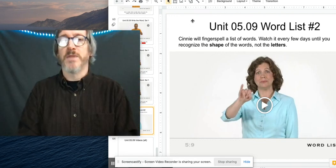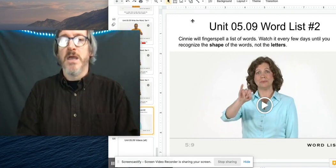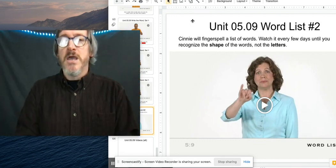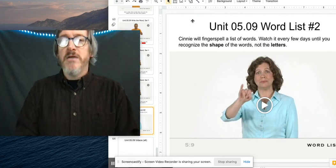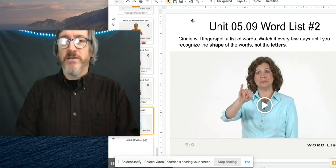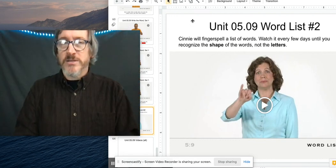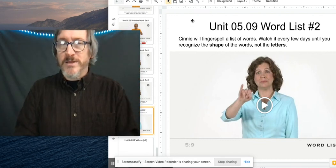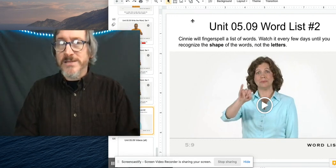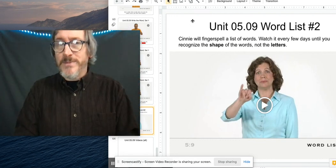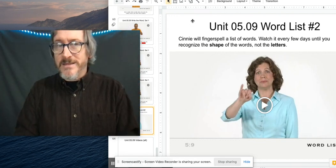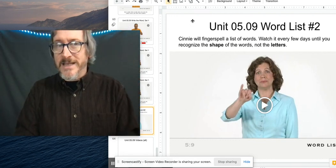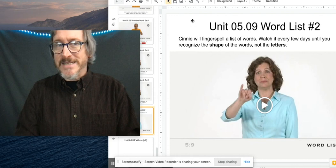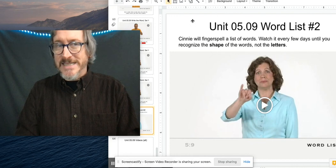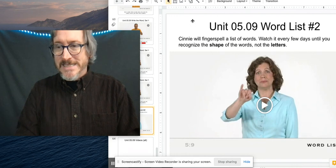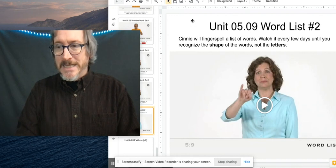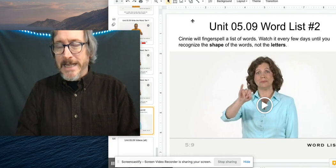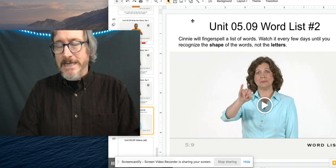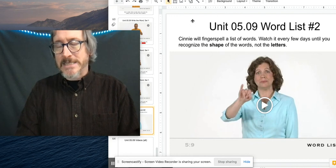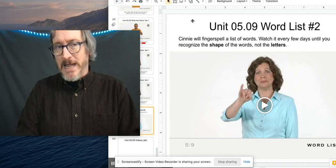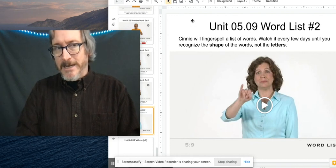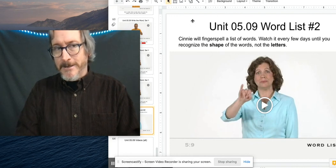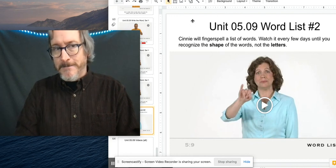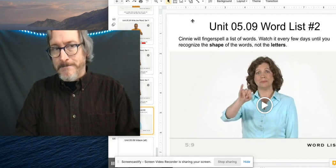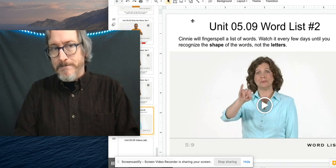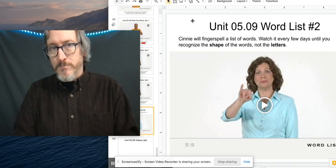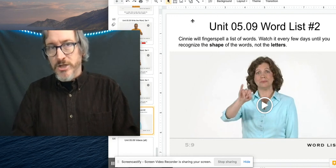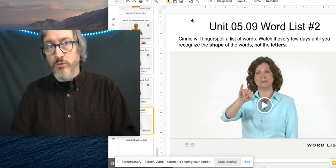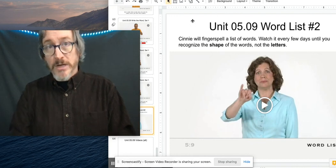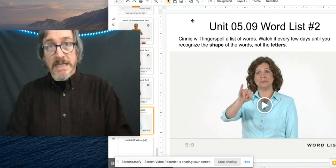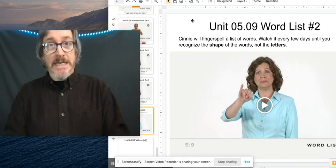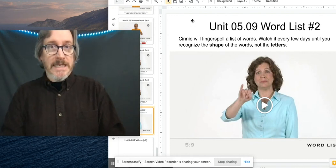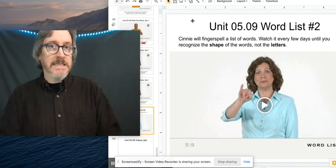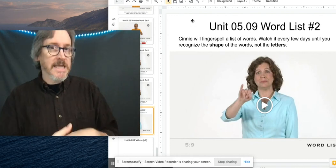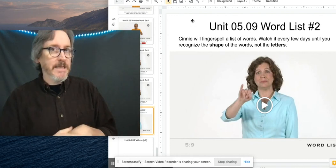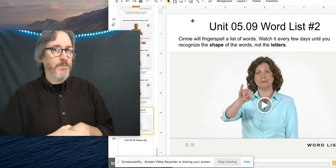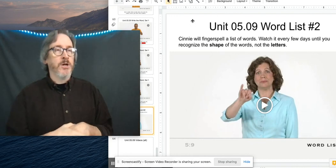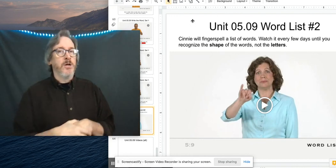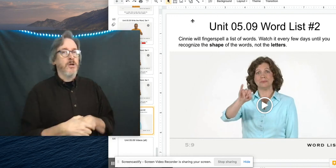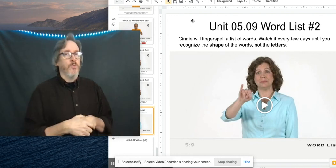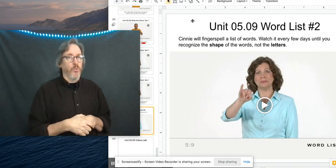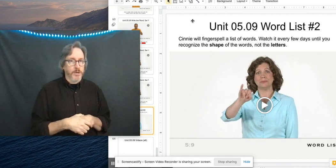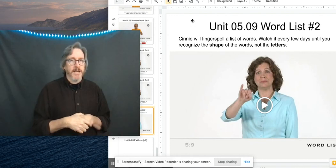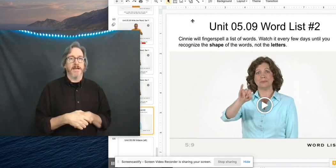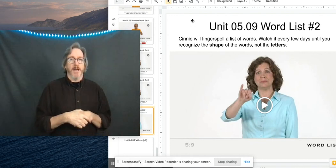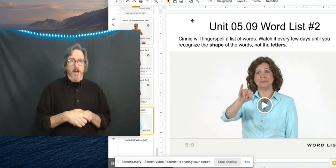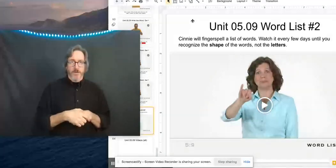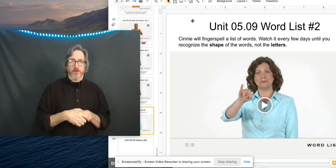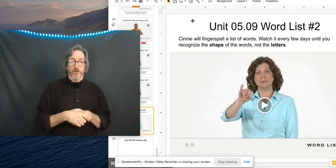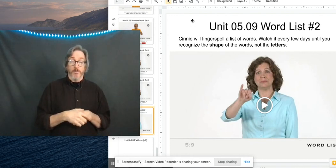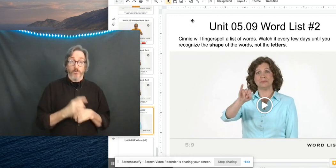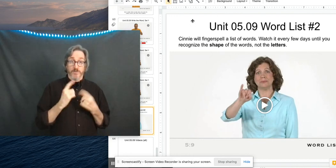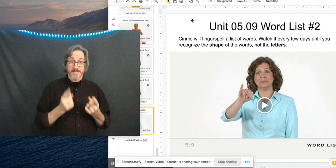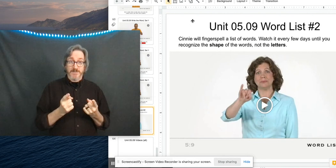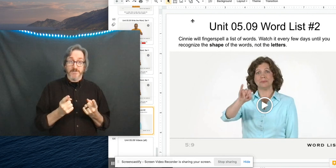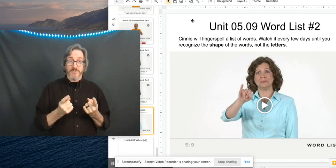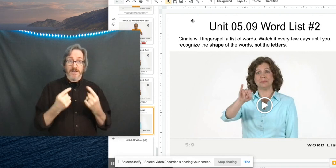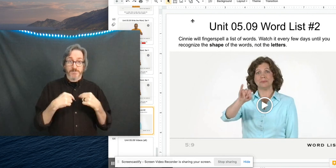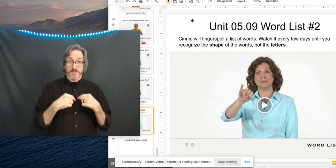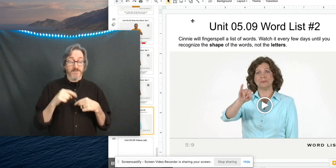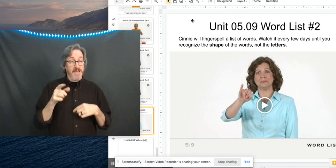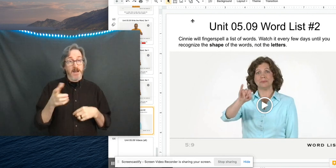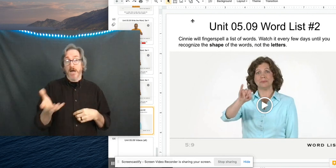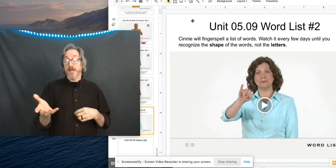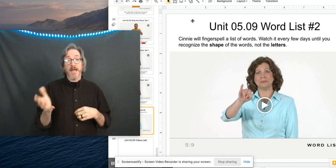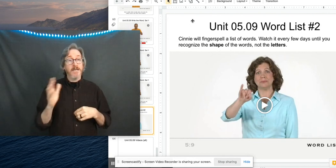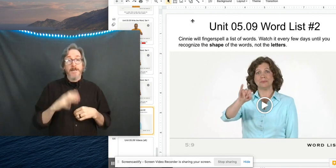with it? Fingerspelling is a big thing. It's easy to let it slide, but you really need to keep working on it on your own, both receptive and